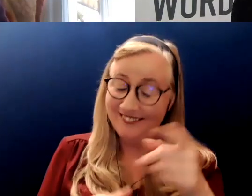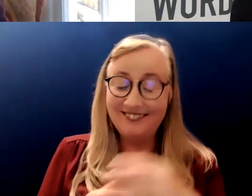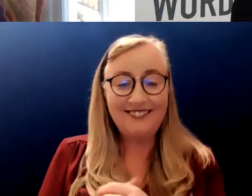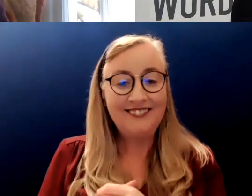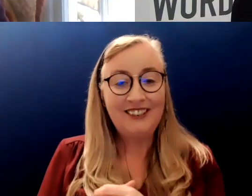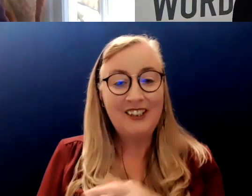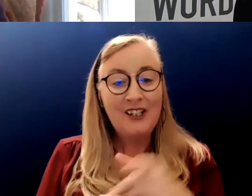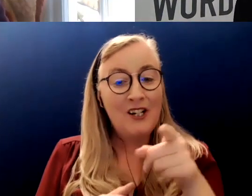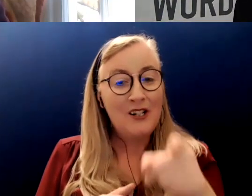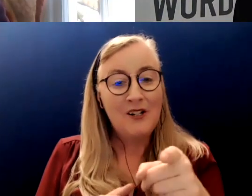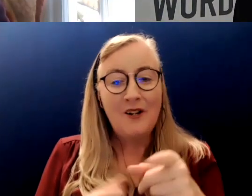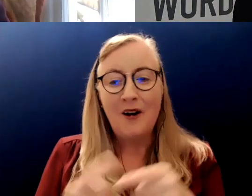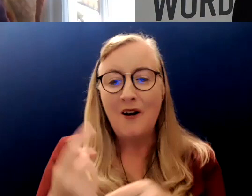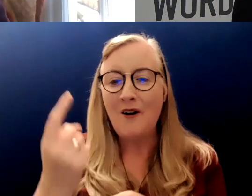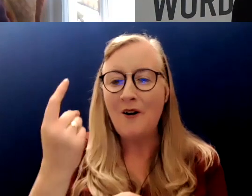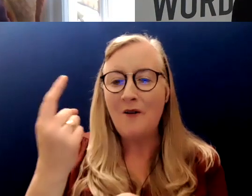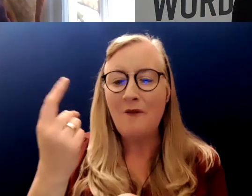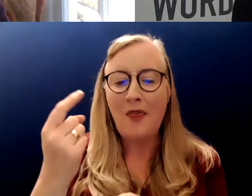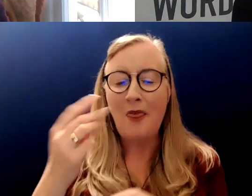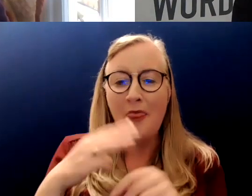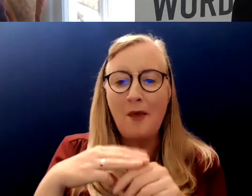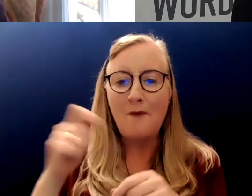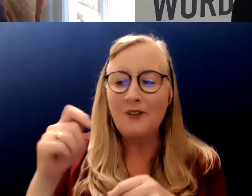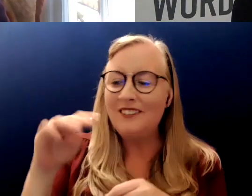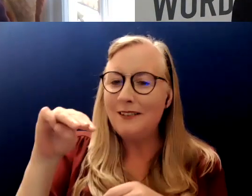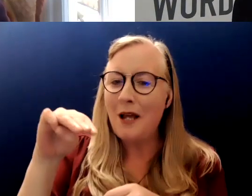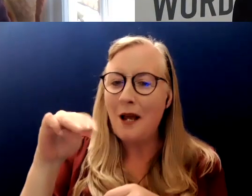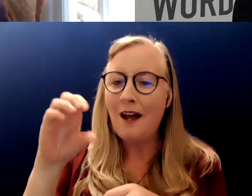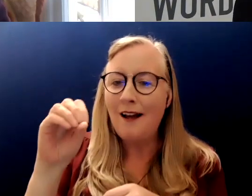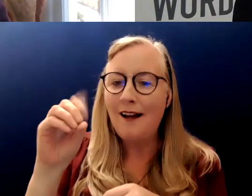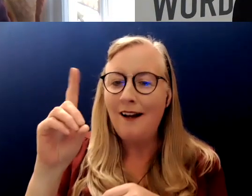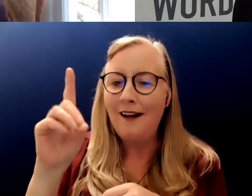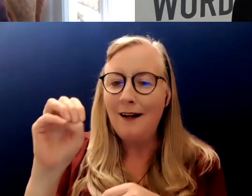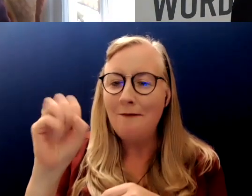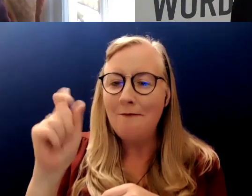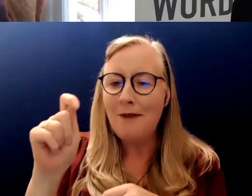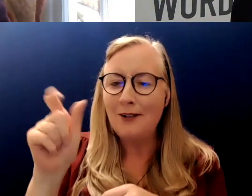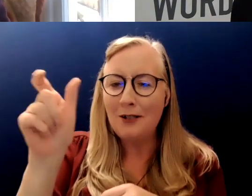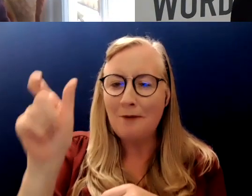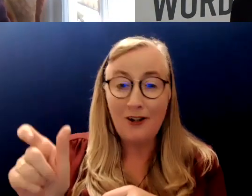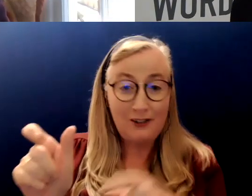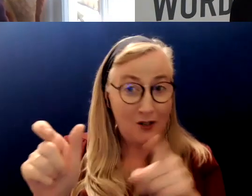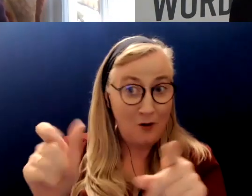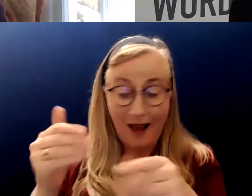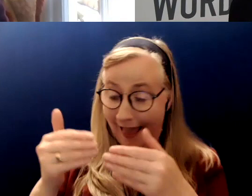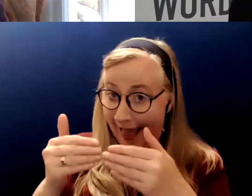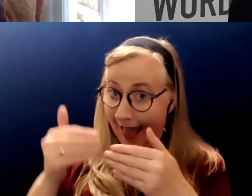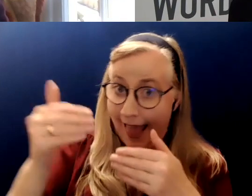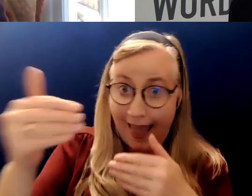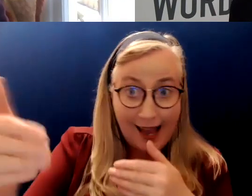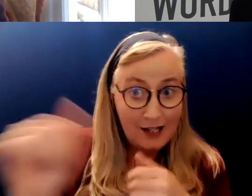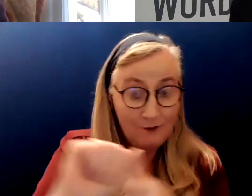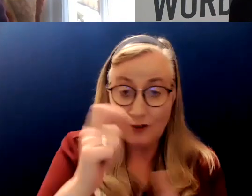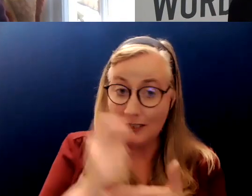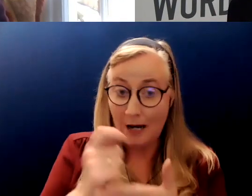quite possibly one of the most modest people that I've come across. You were ahead of your time. You sensed a